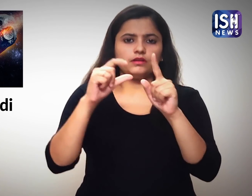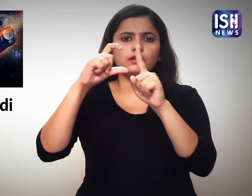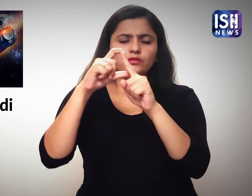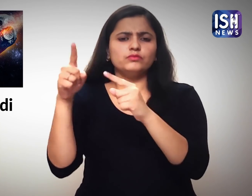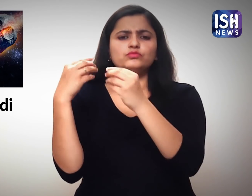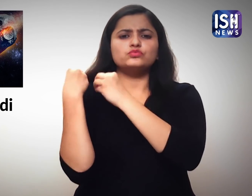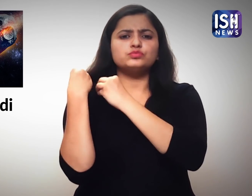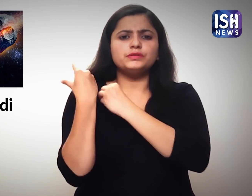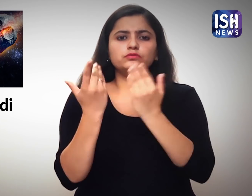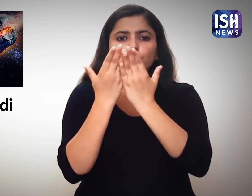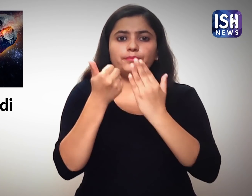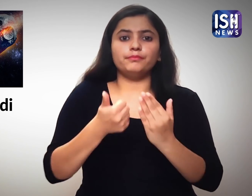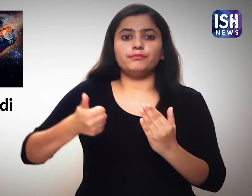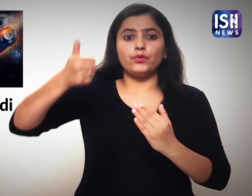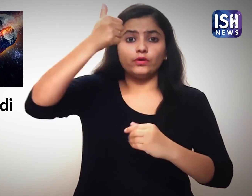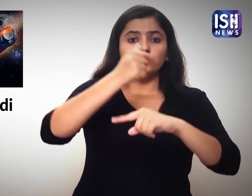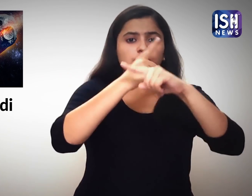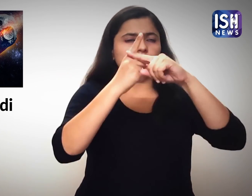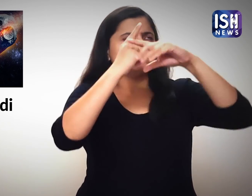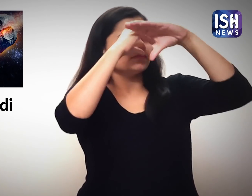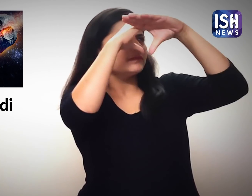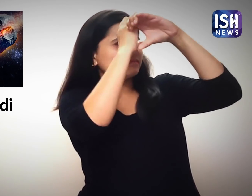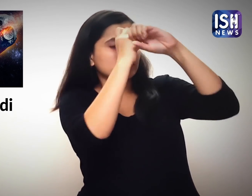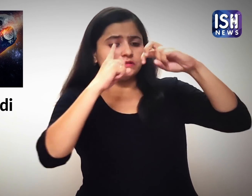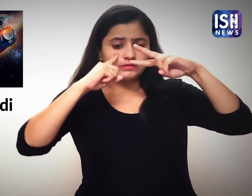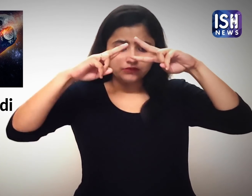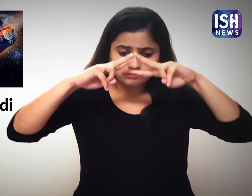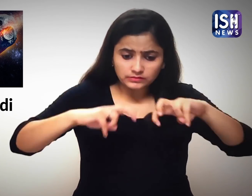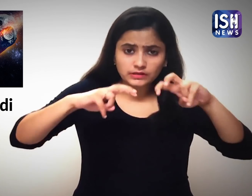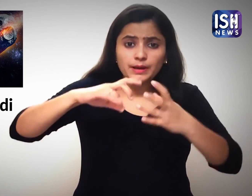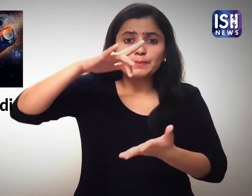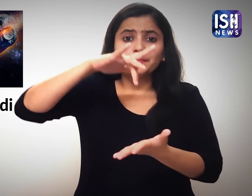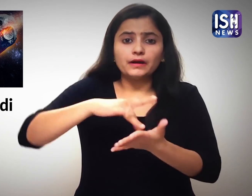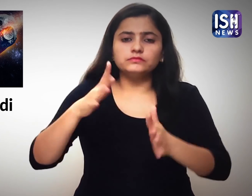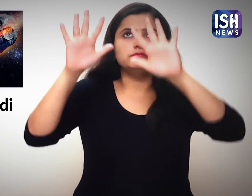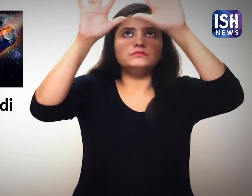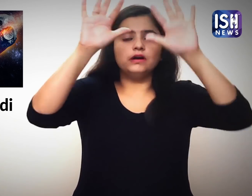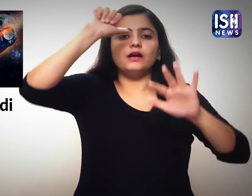Akash Divedi, senior educator and astronomer at Space India said that,